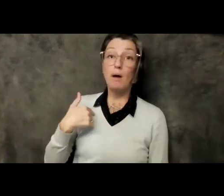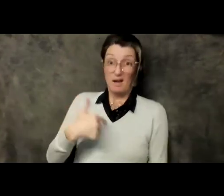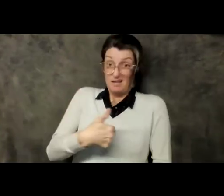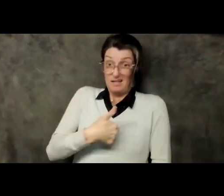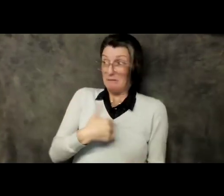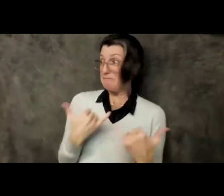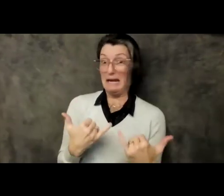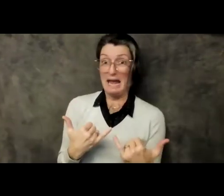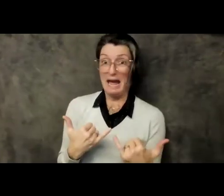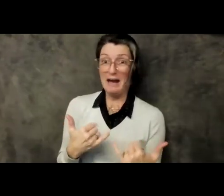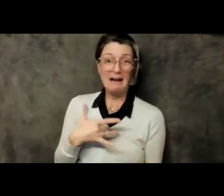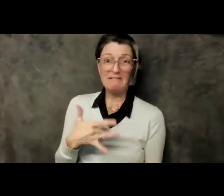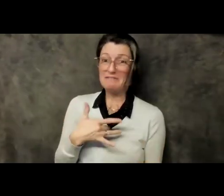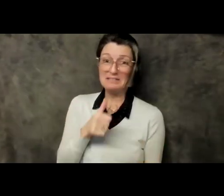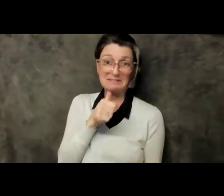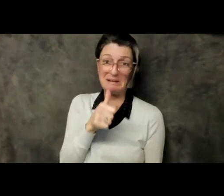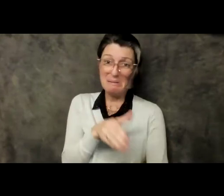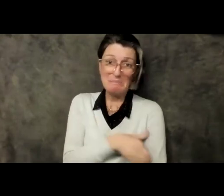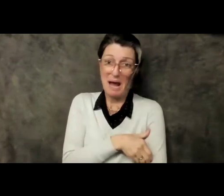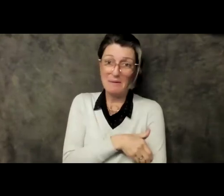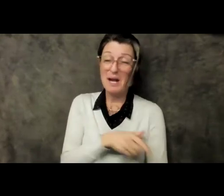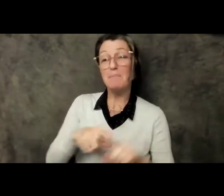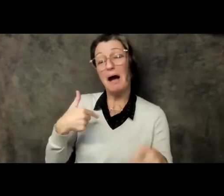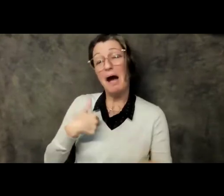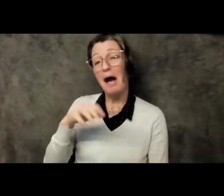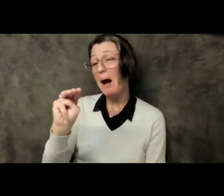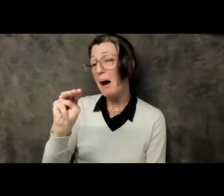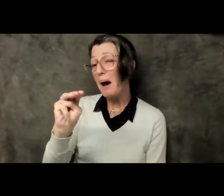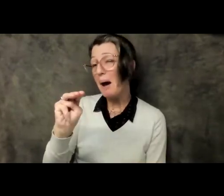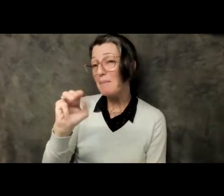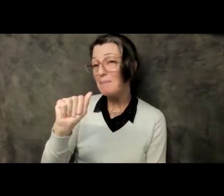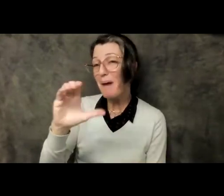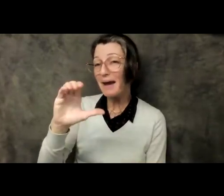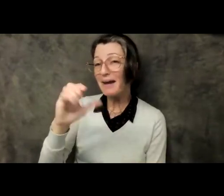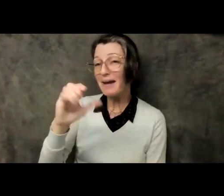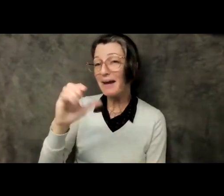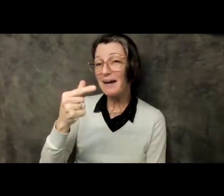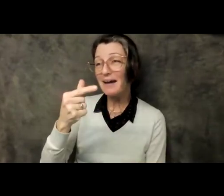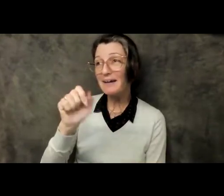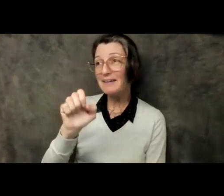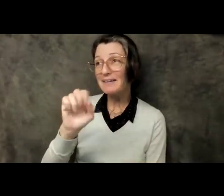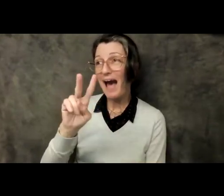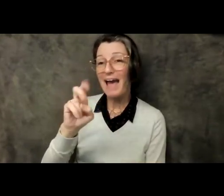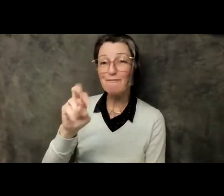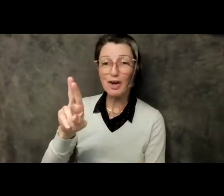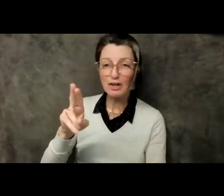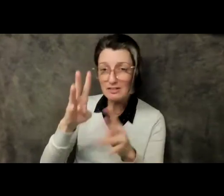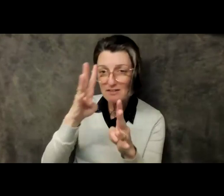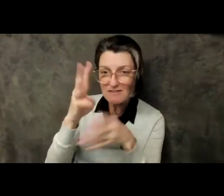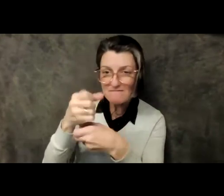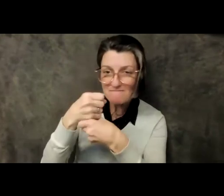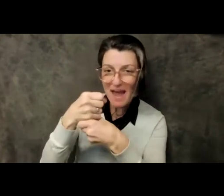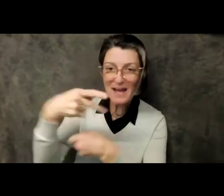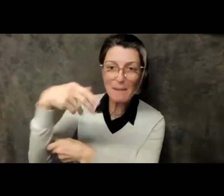get myself all MacGyvered up with my jerry-rig pads, I do what I know better than to do, which is to go